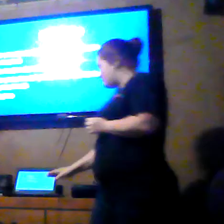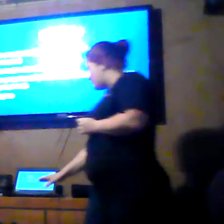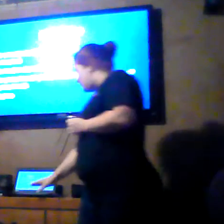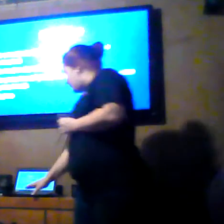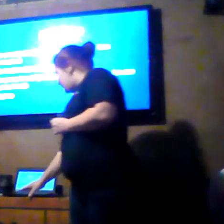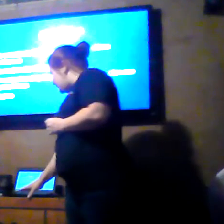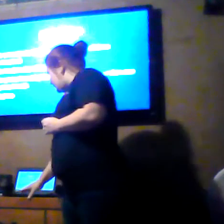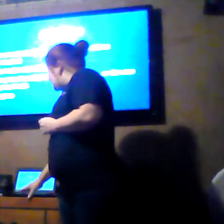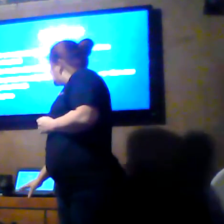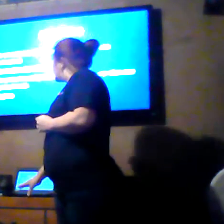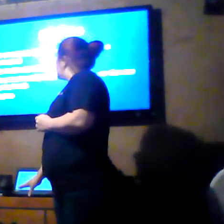And these